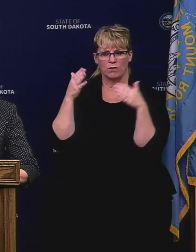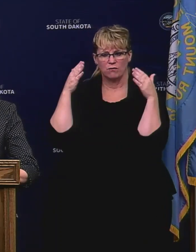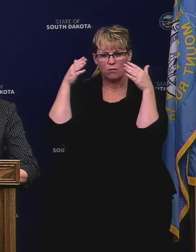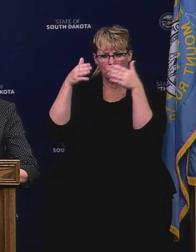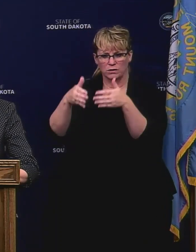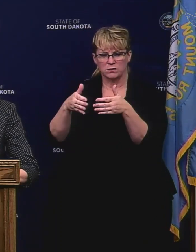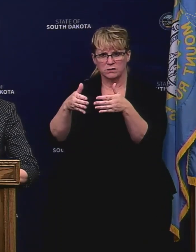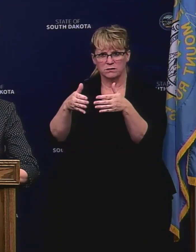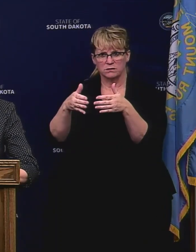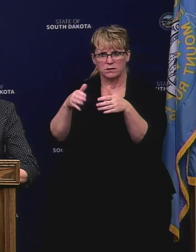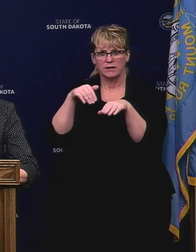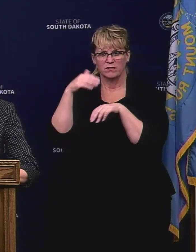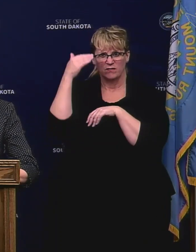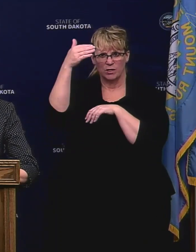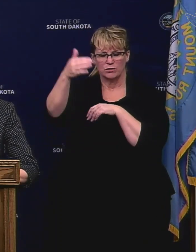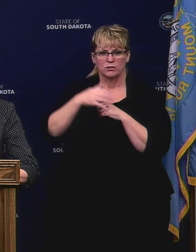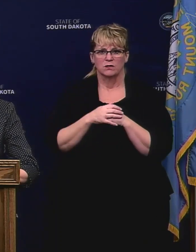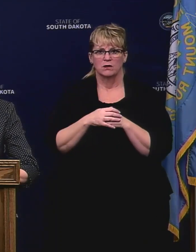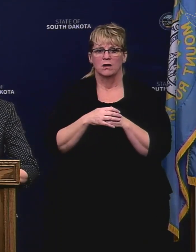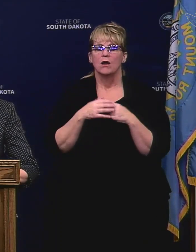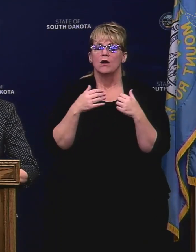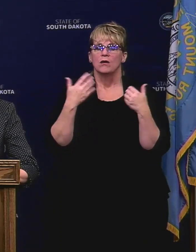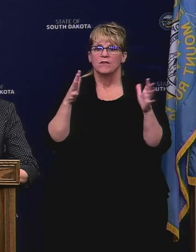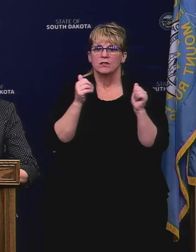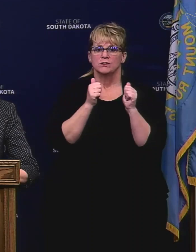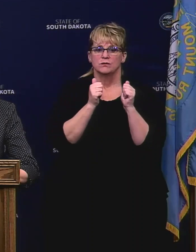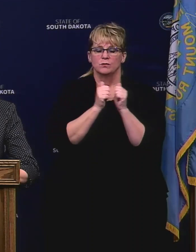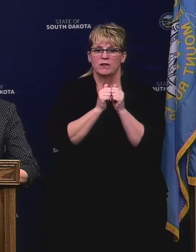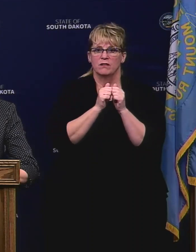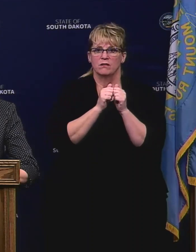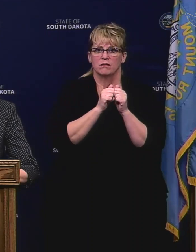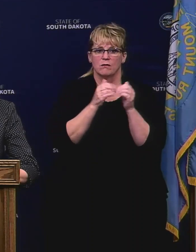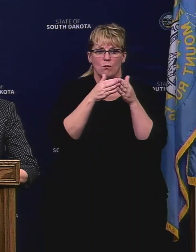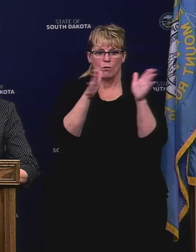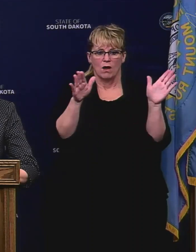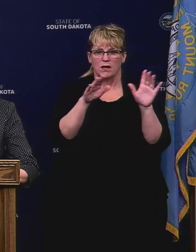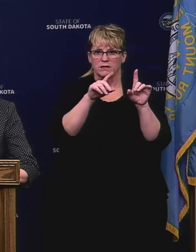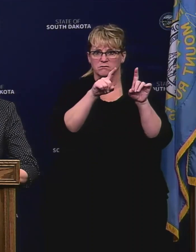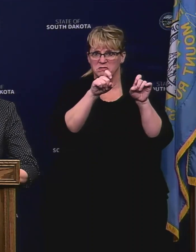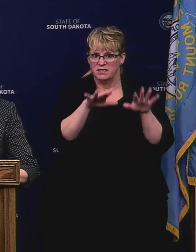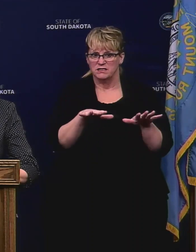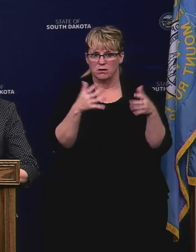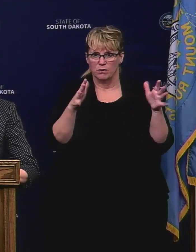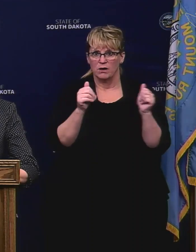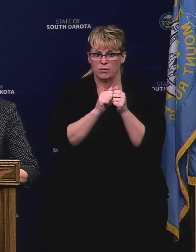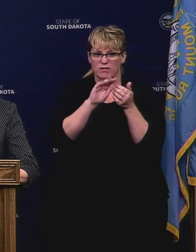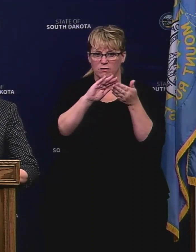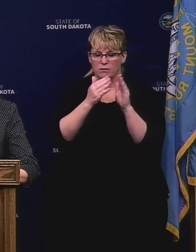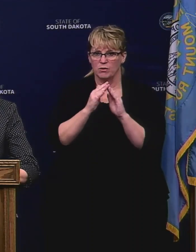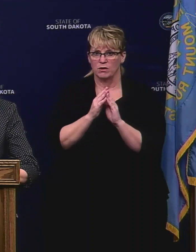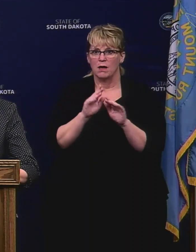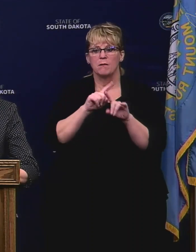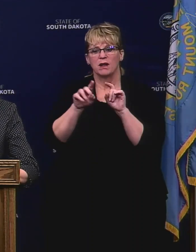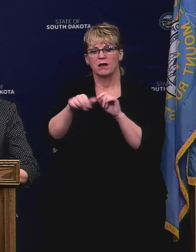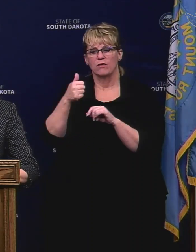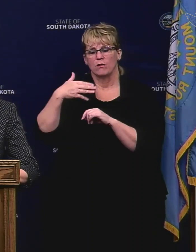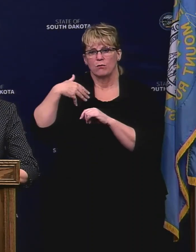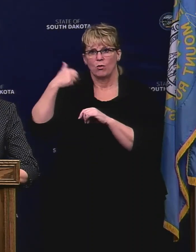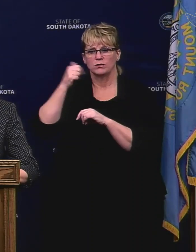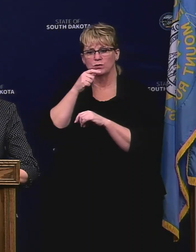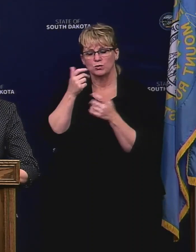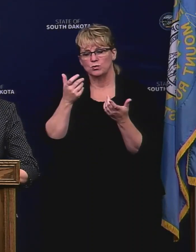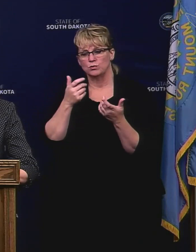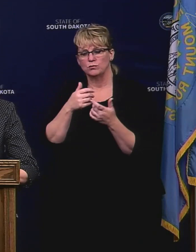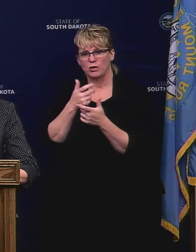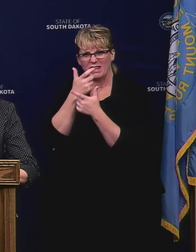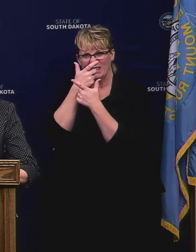focusing on. We've done some widespread testing within that community already, and we are currently working with some other employers that are